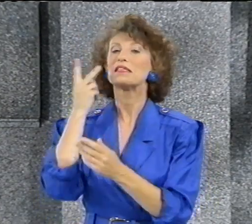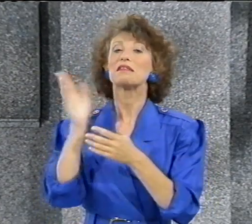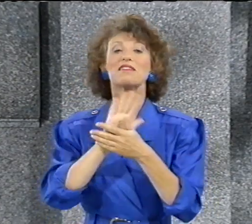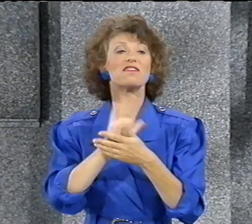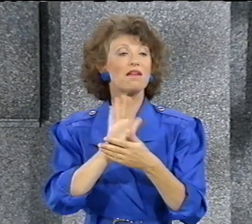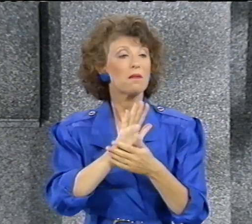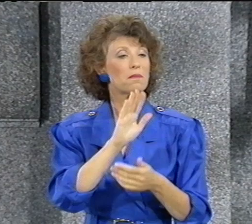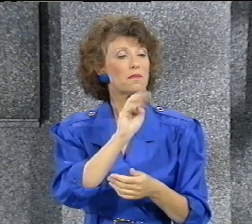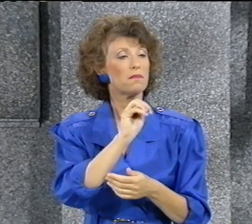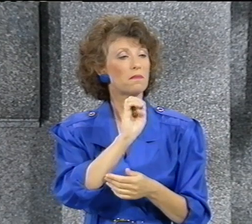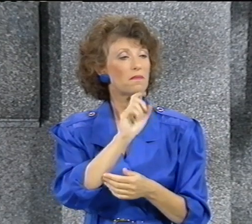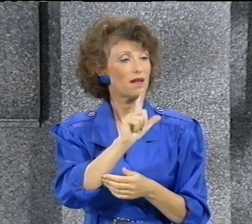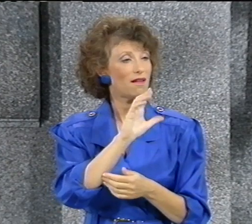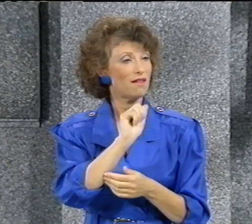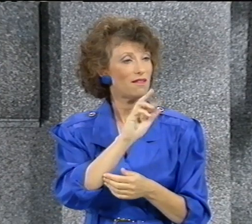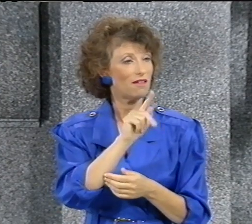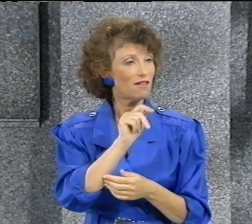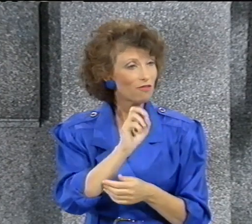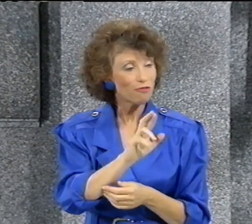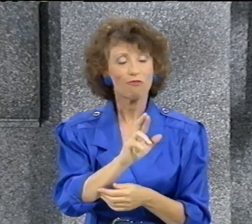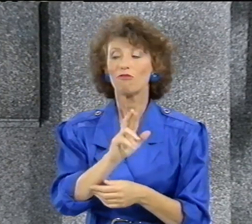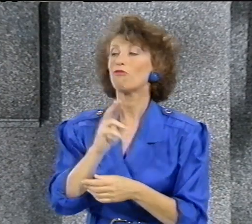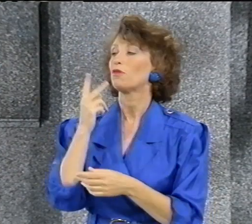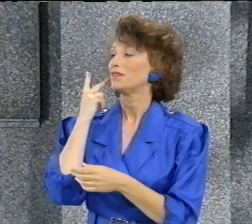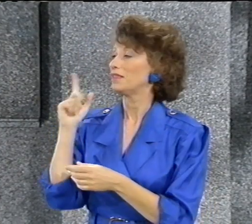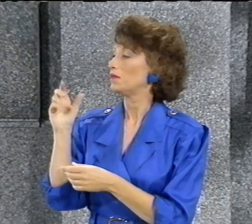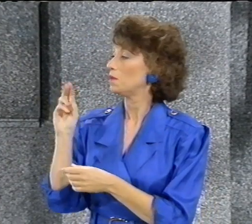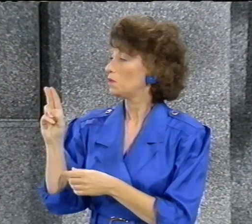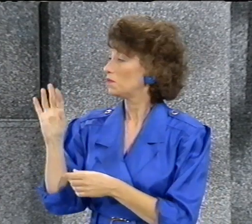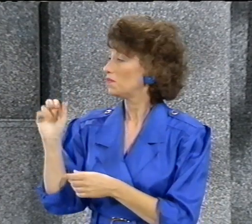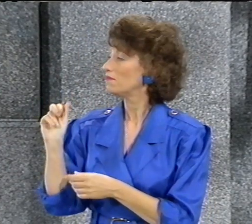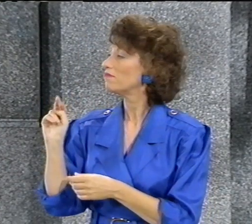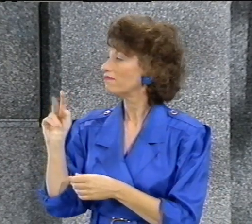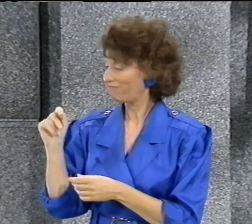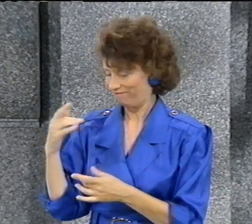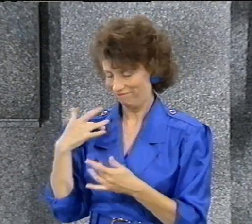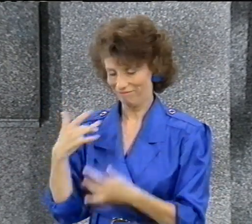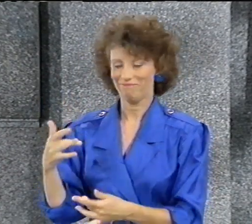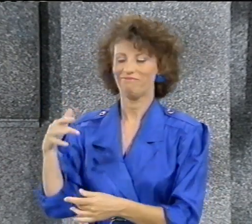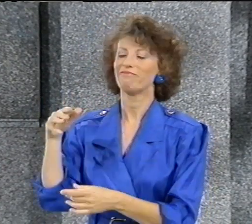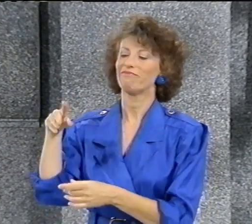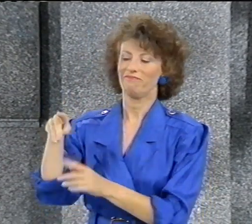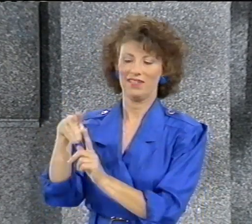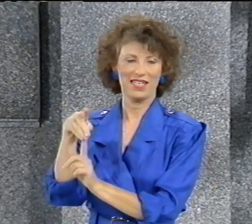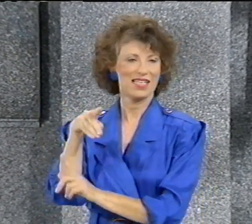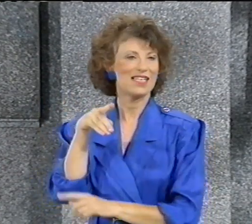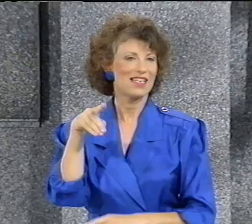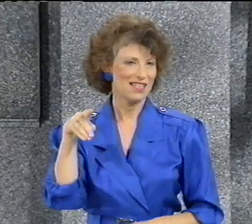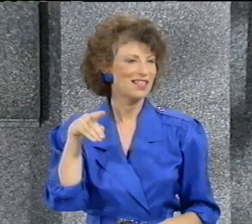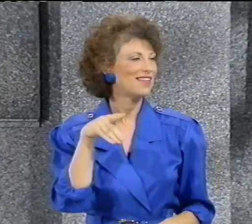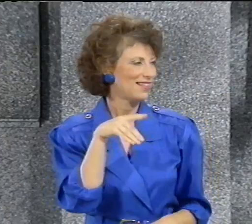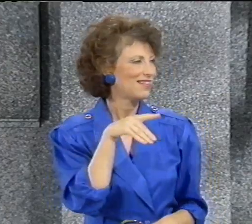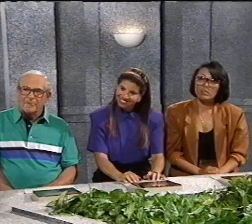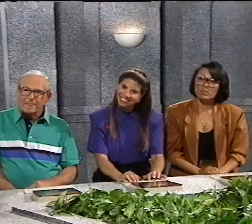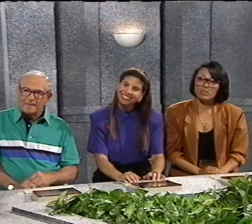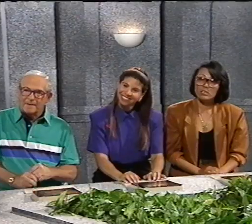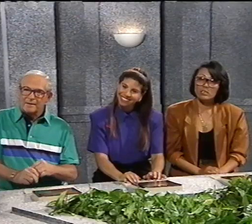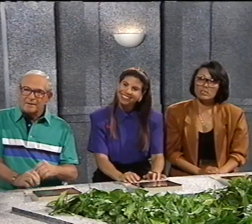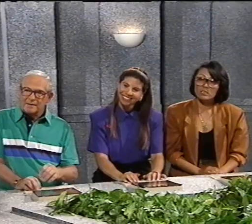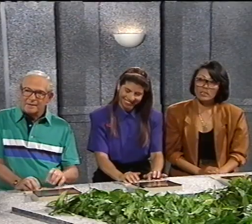personal style includes that form of P. You'll see Mel Carter and Lou Fant make them that way. Let's see the models